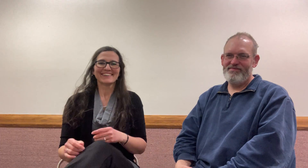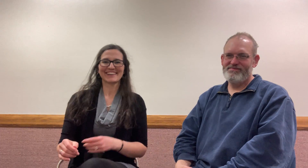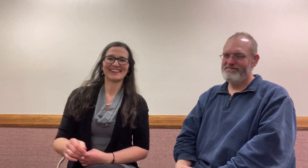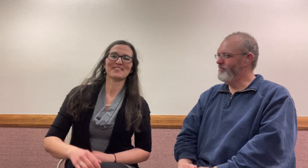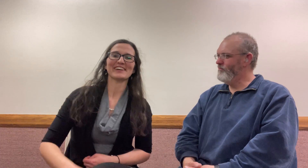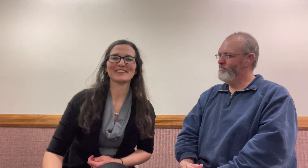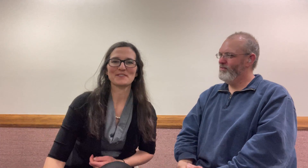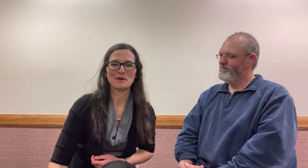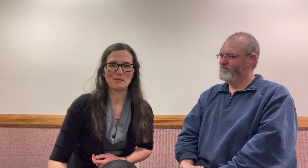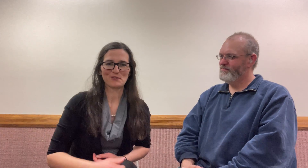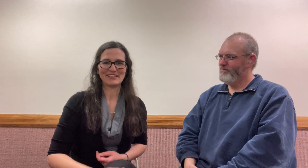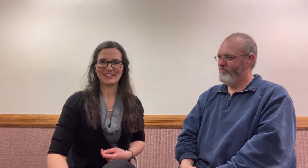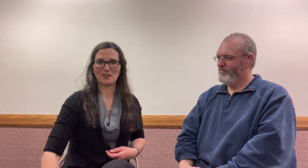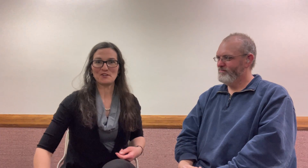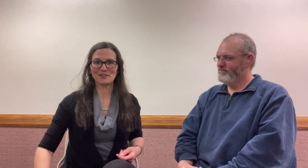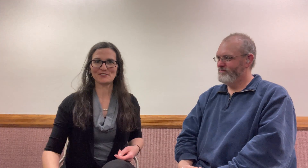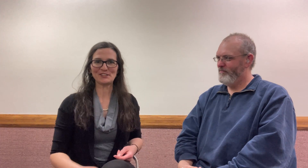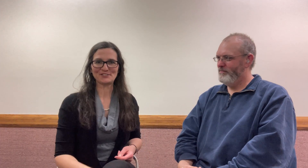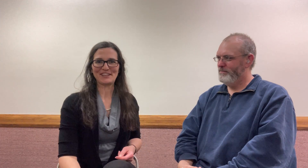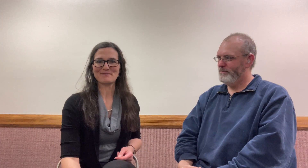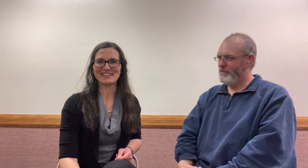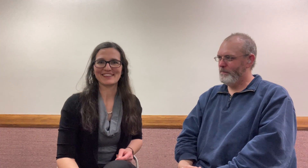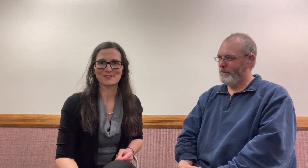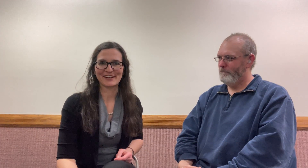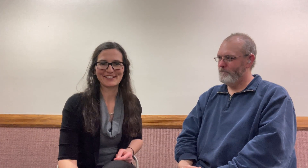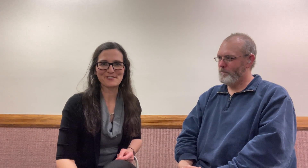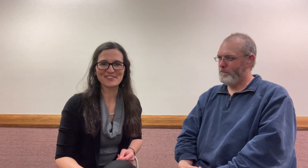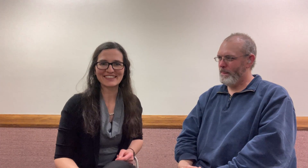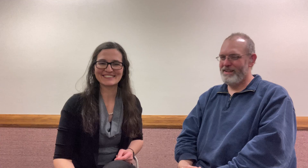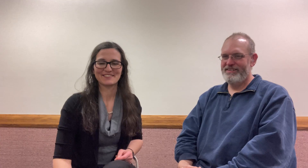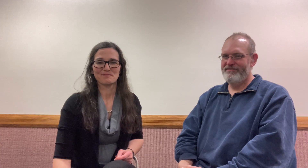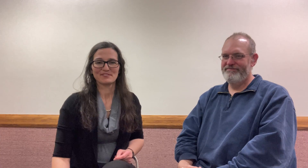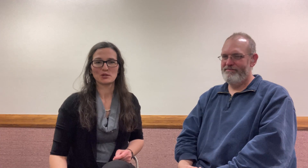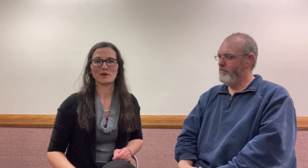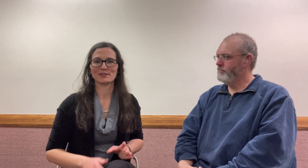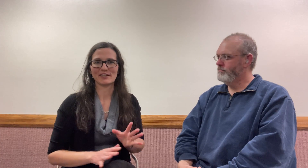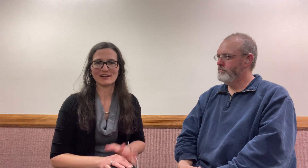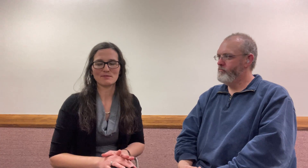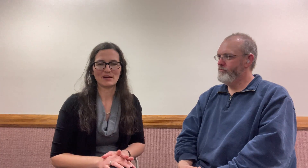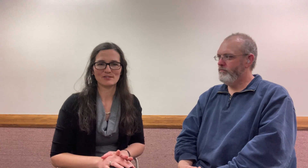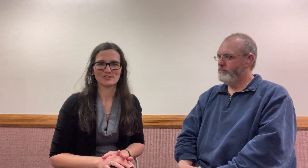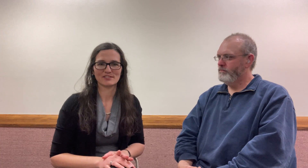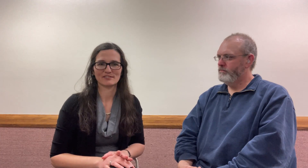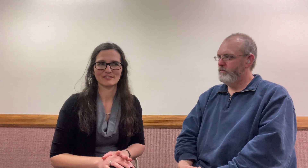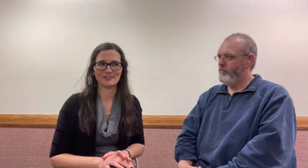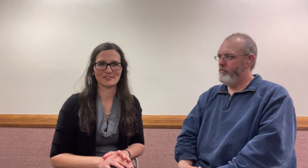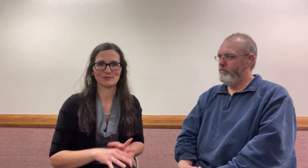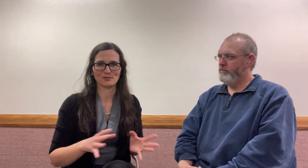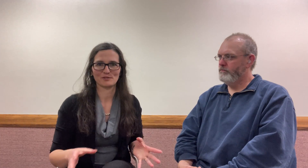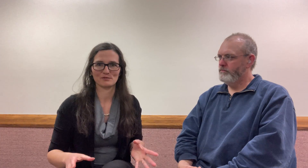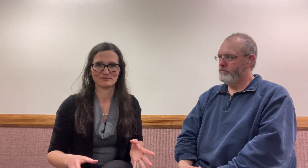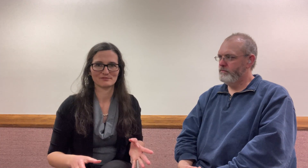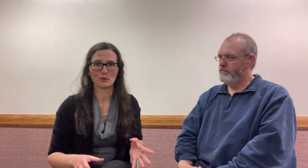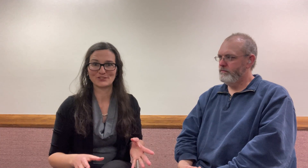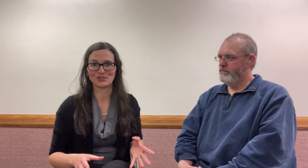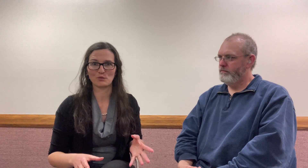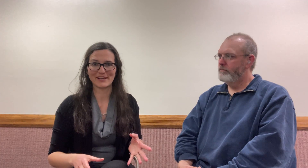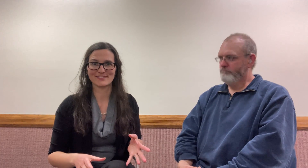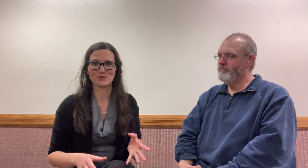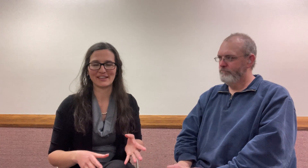Okay, we had a little bit more fun and a longer video today, but thanks for hanging out with us. So we were talking about all the different question ways that you can